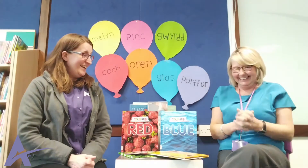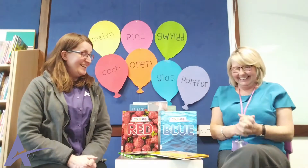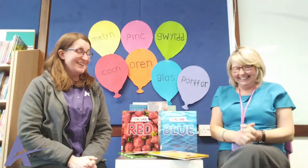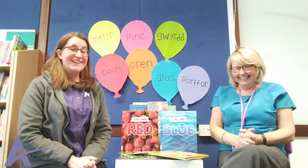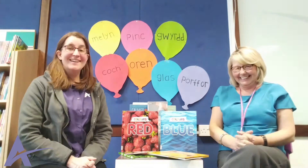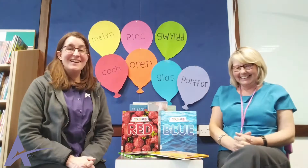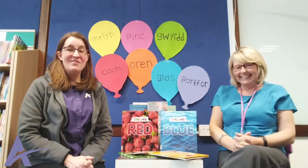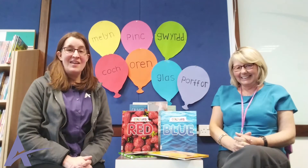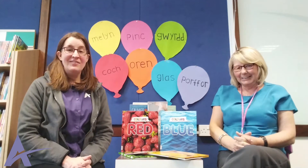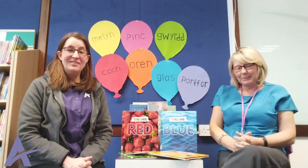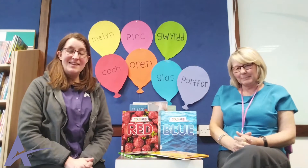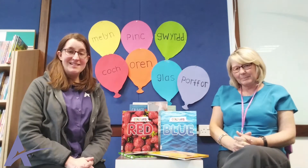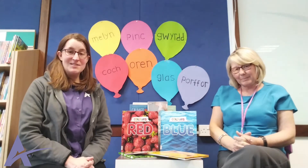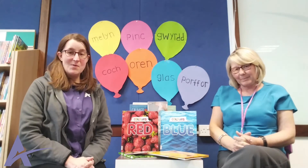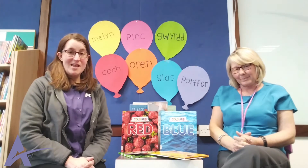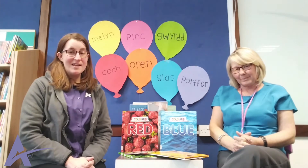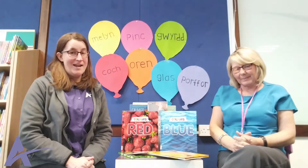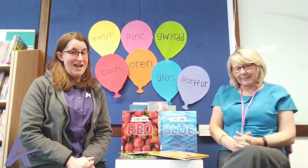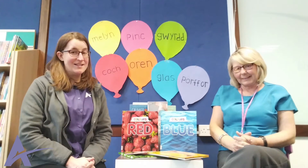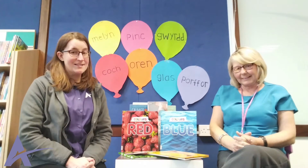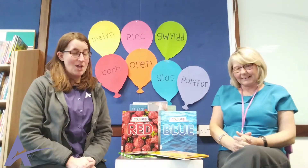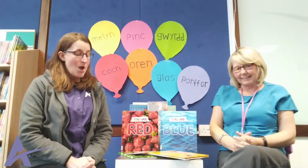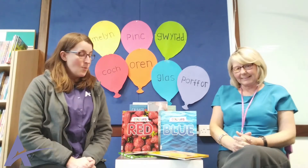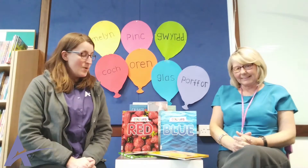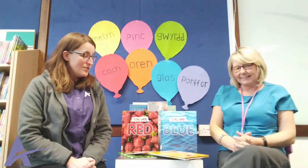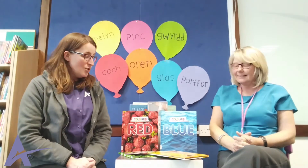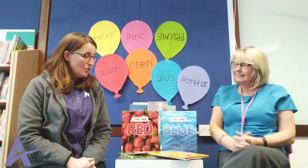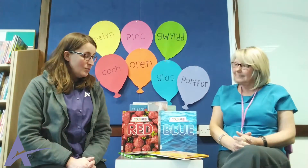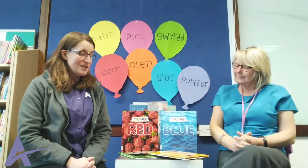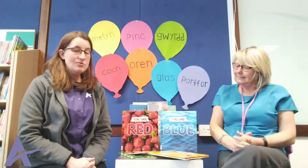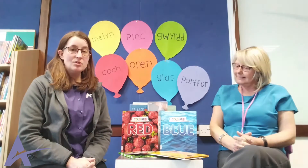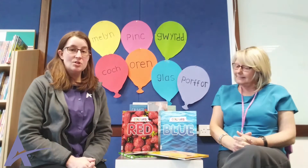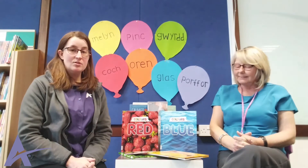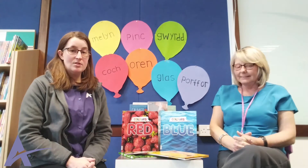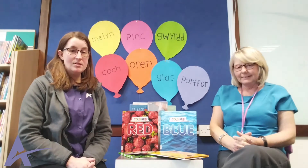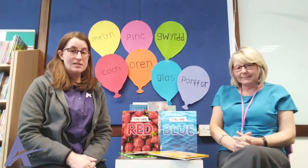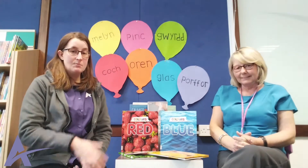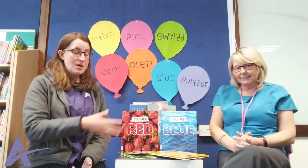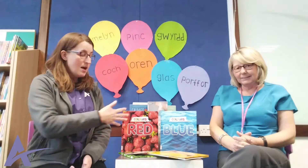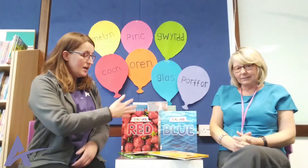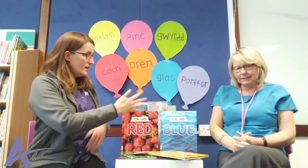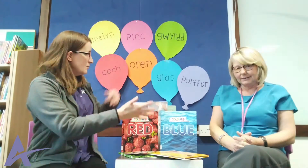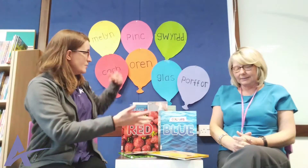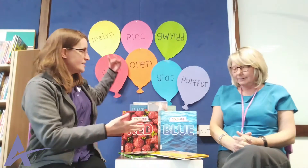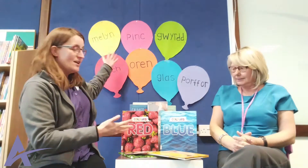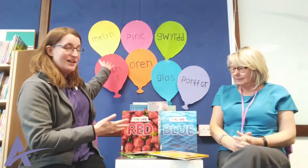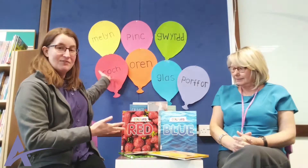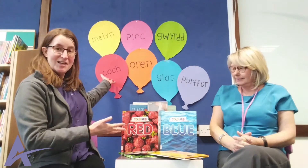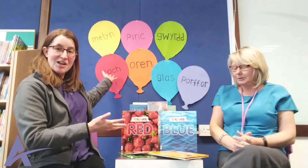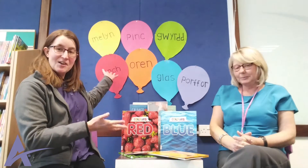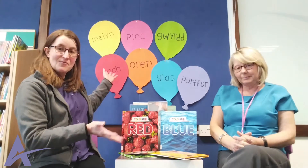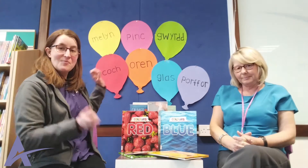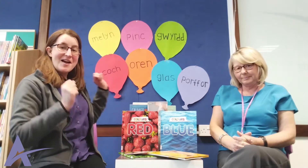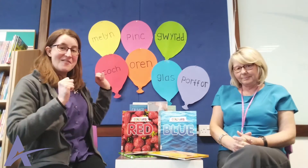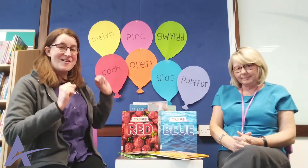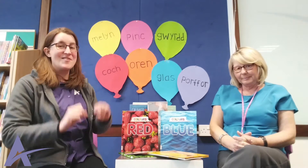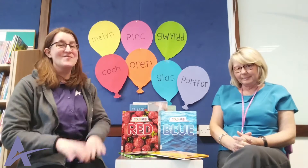Fantastic! And then this week next, we thought we'd introduce you to some colour. You may see our lovely colourful background that we've